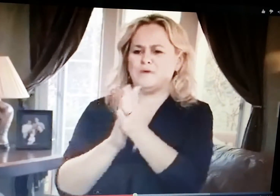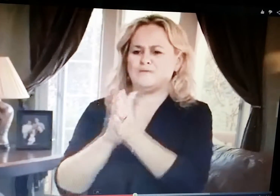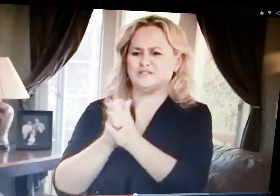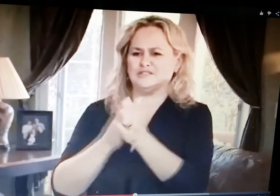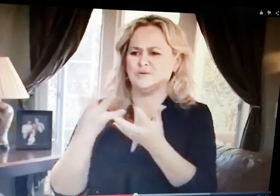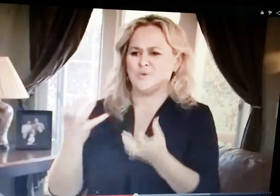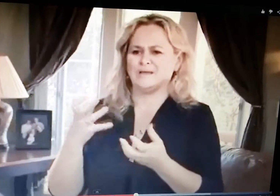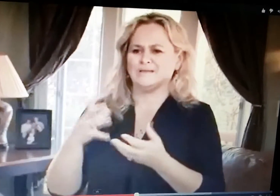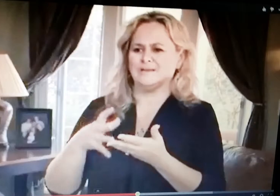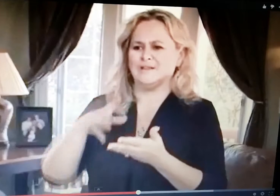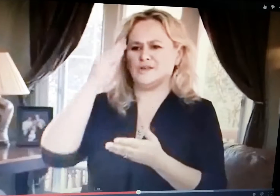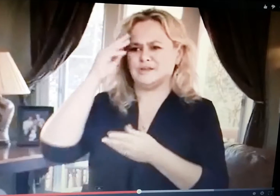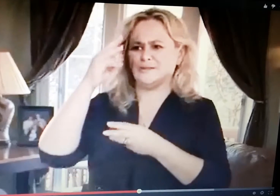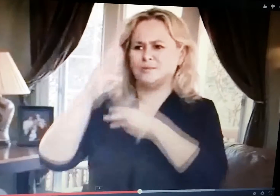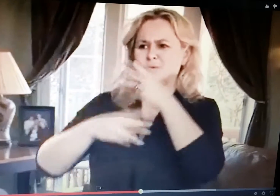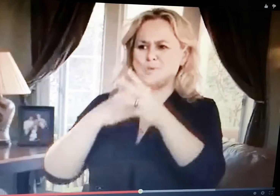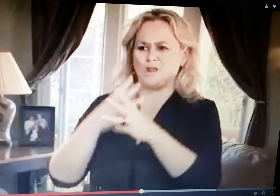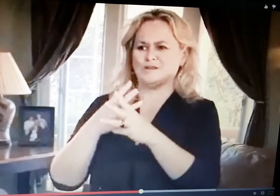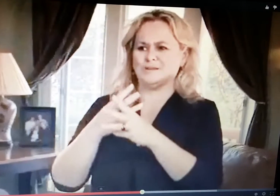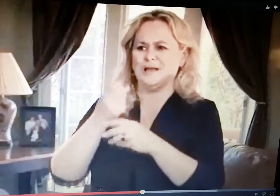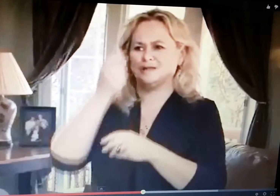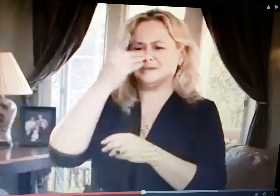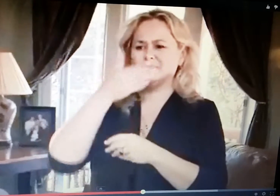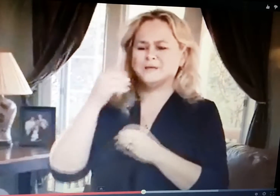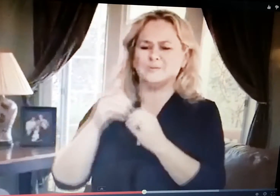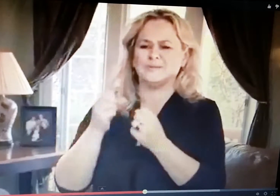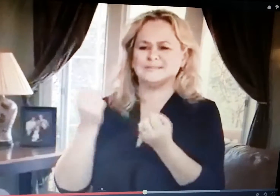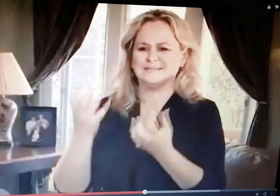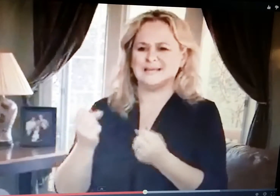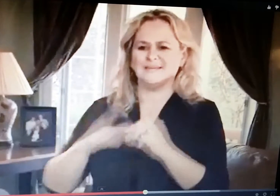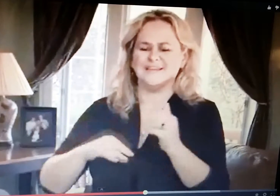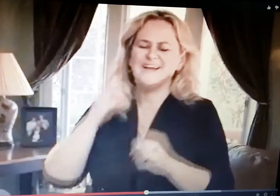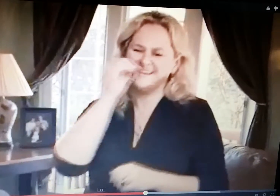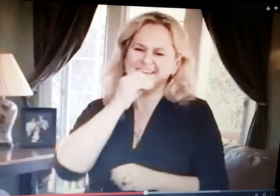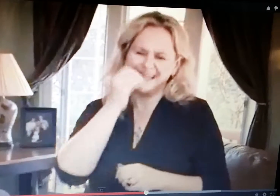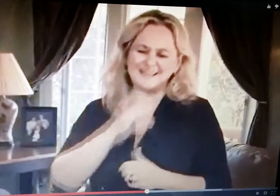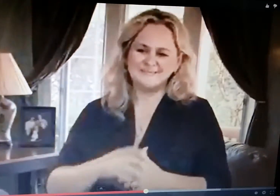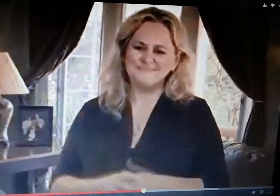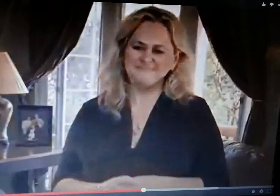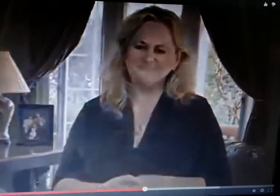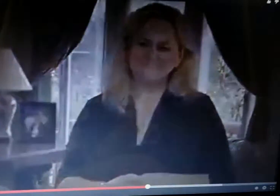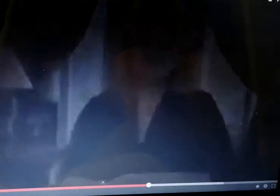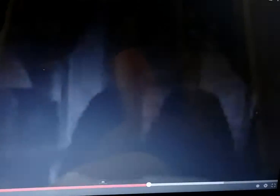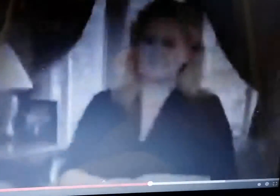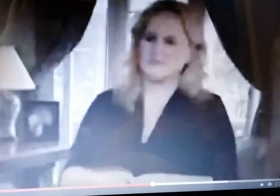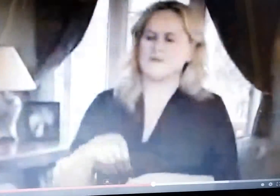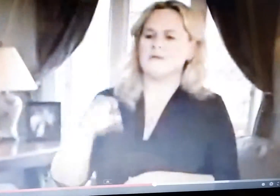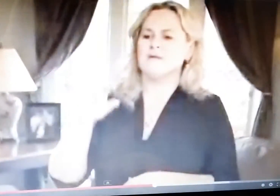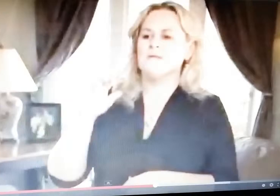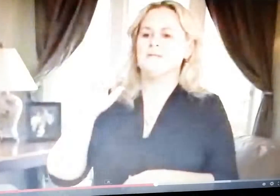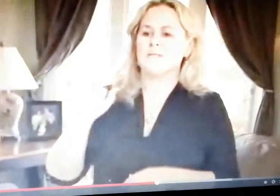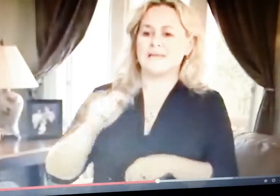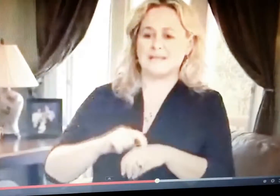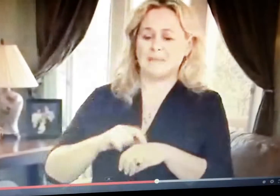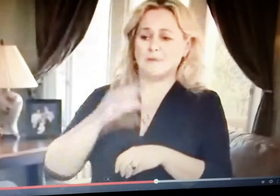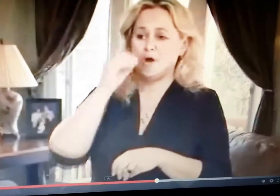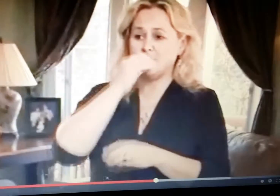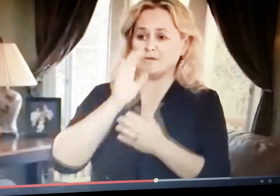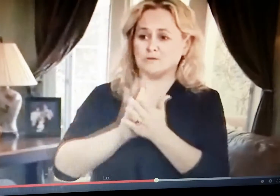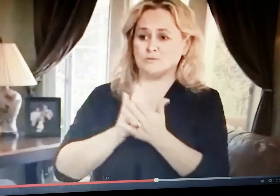but I feel much more comfortable with signing. And in the world, it's better to